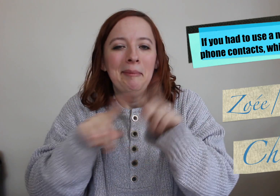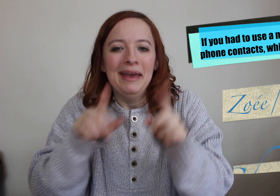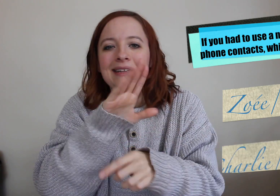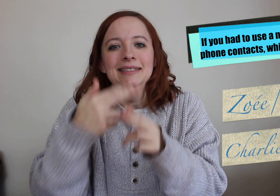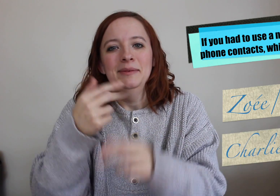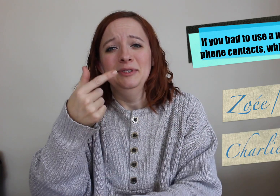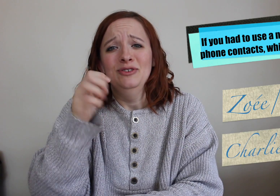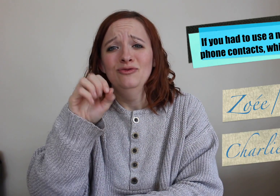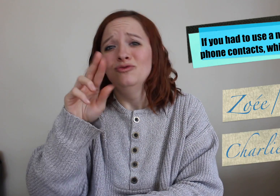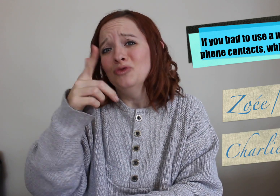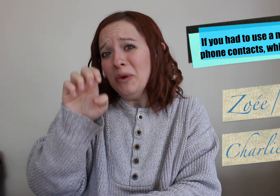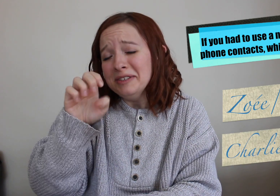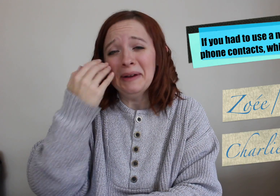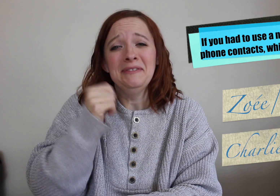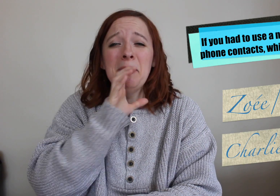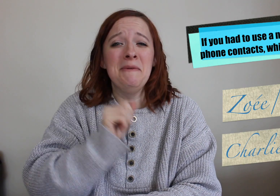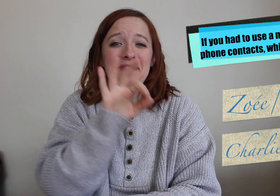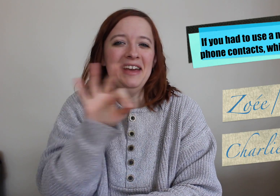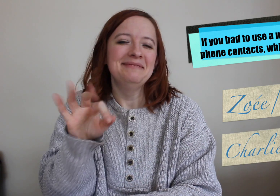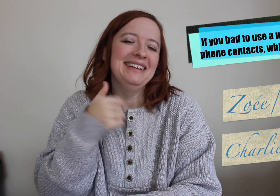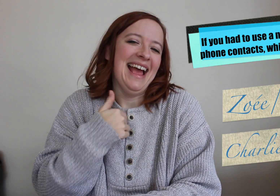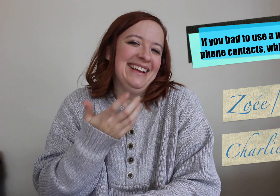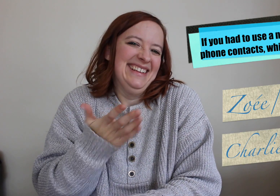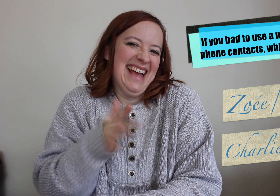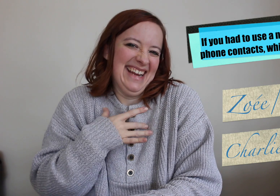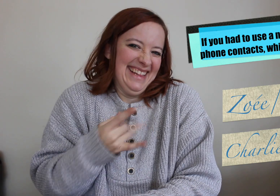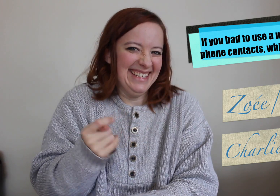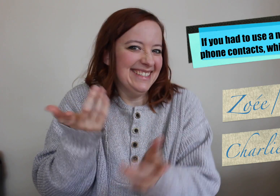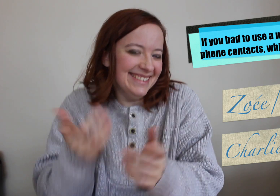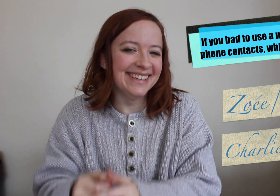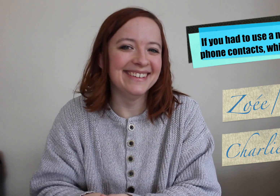passed away. But his name was George, and I know it's kind of an old-fashioned name, but I kind of like it.